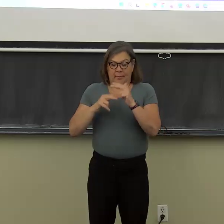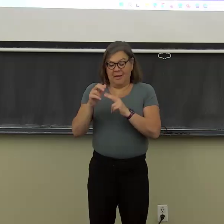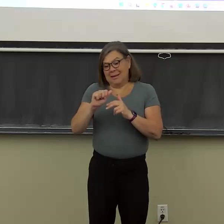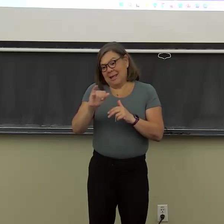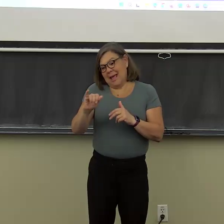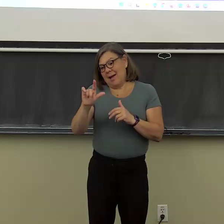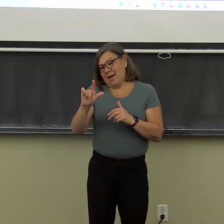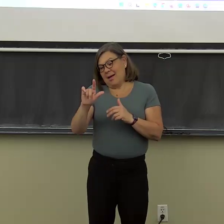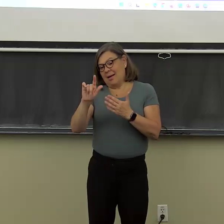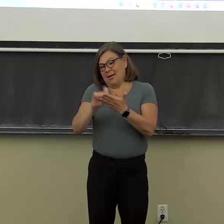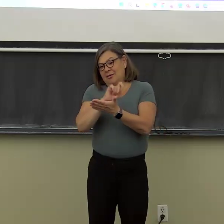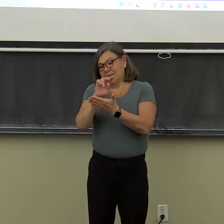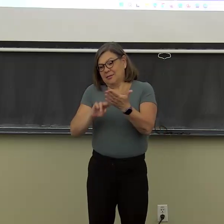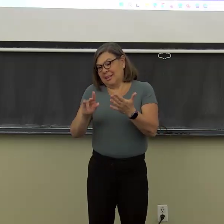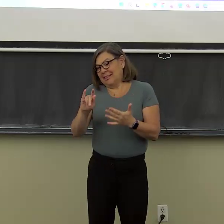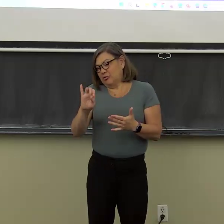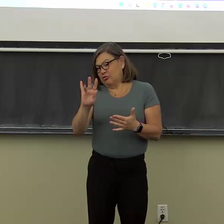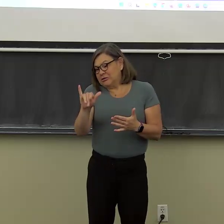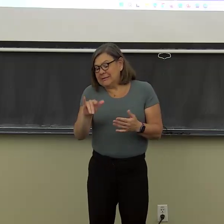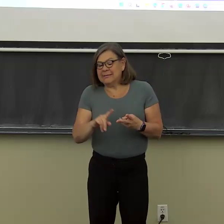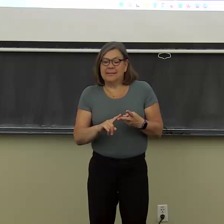literacy, AI awareness, and